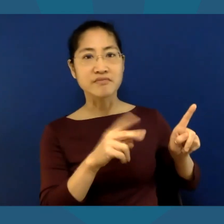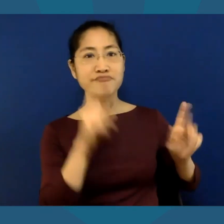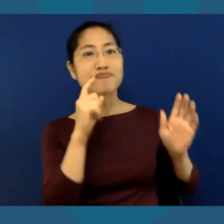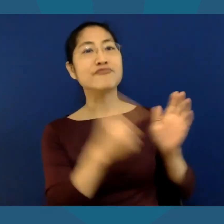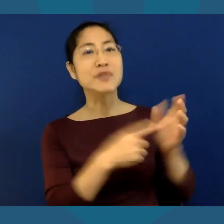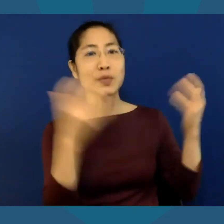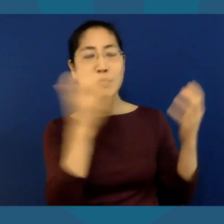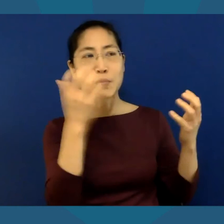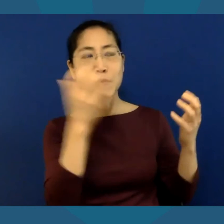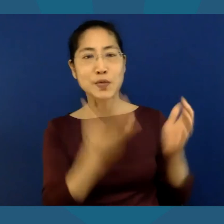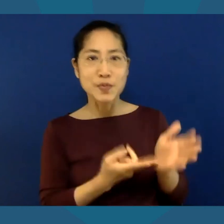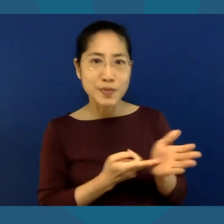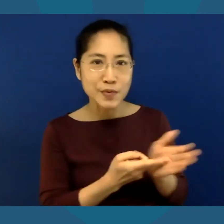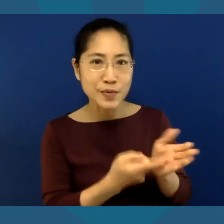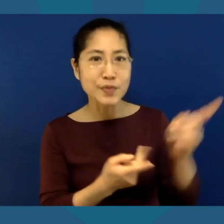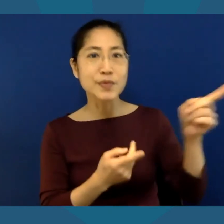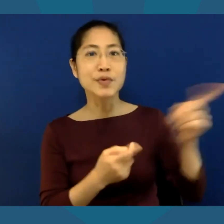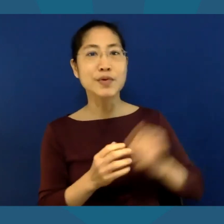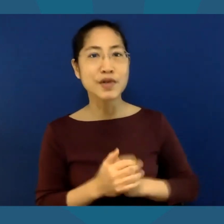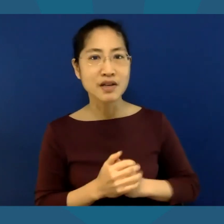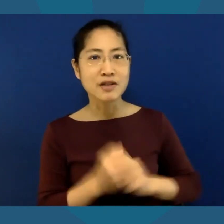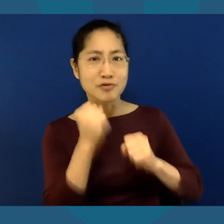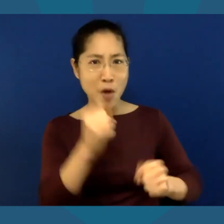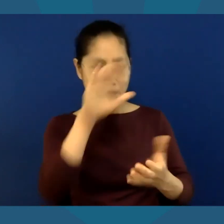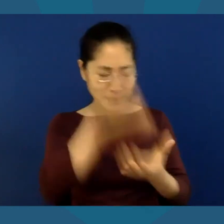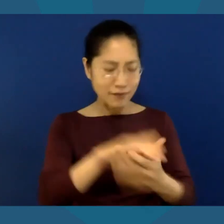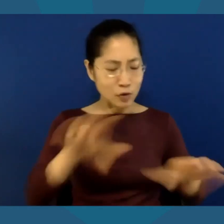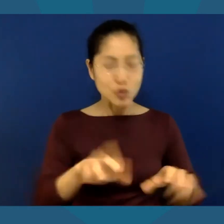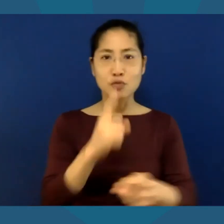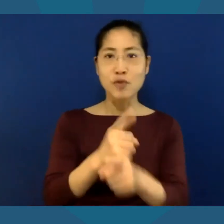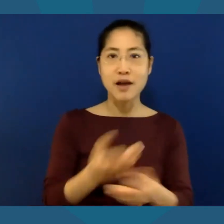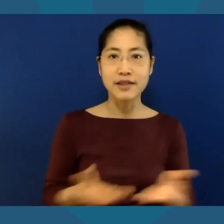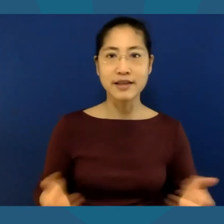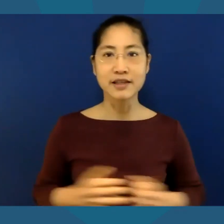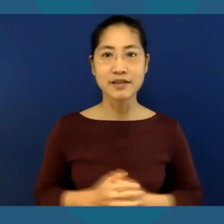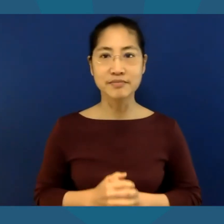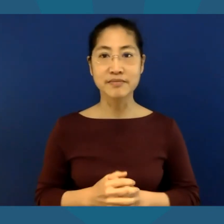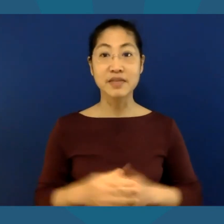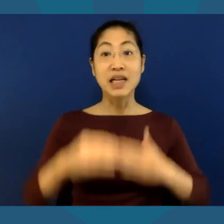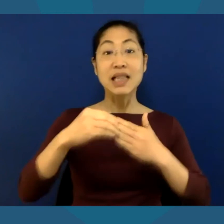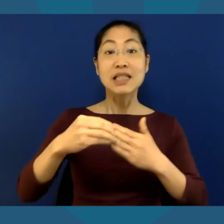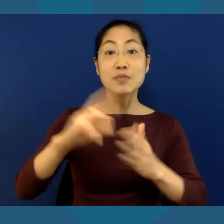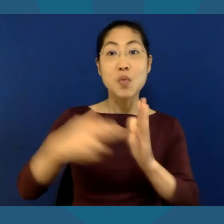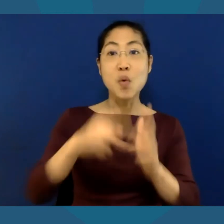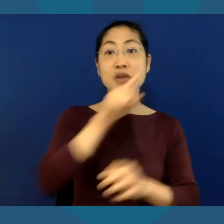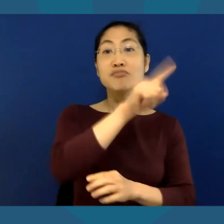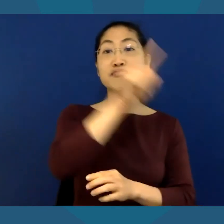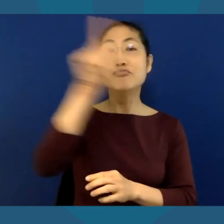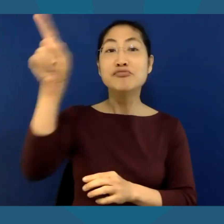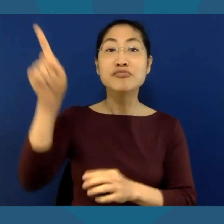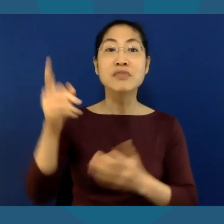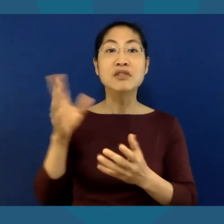often in leadership roles because of her knowledge and organizational skills.